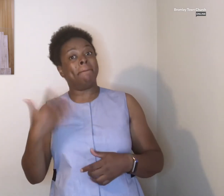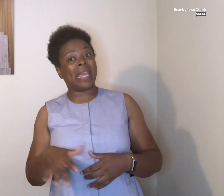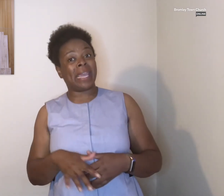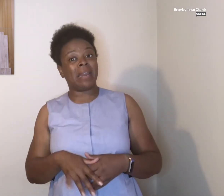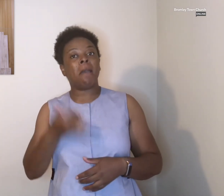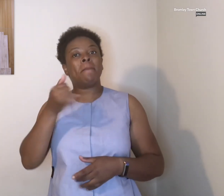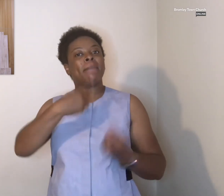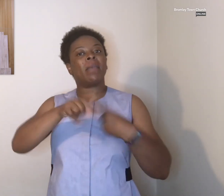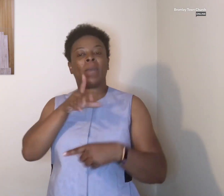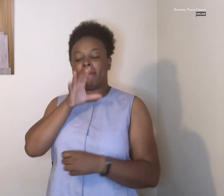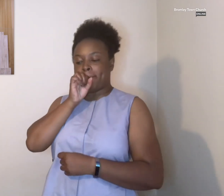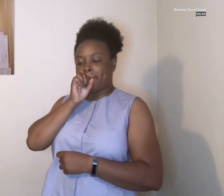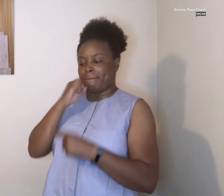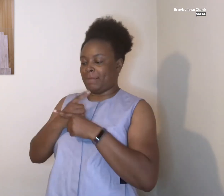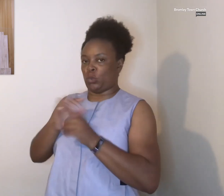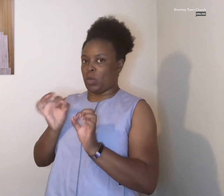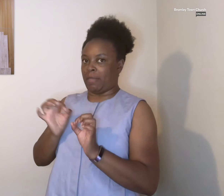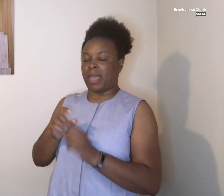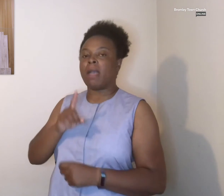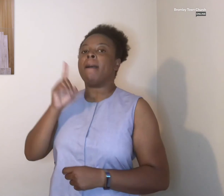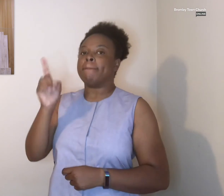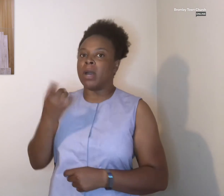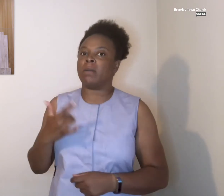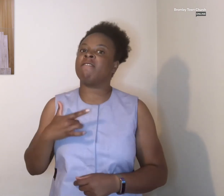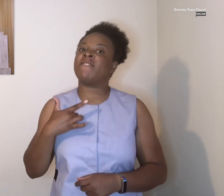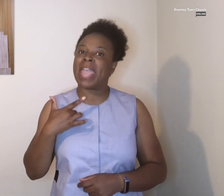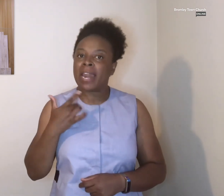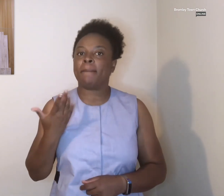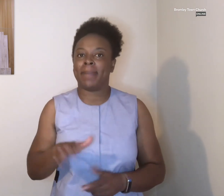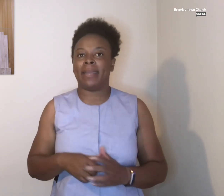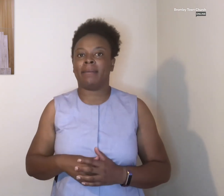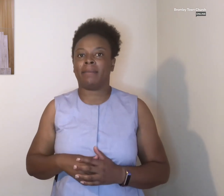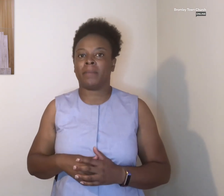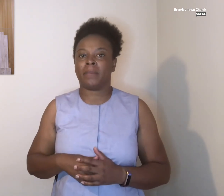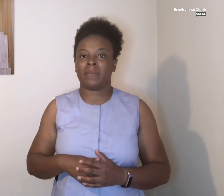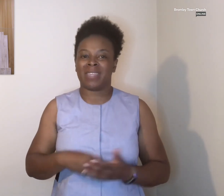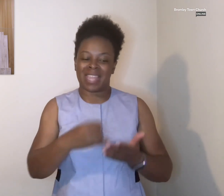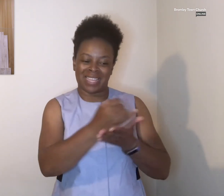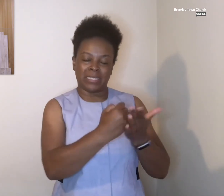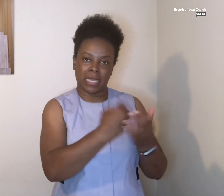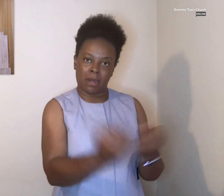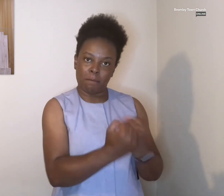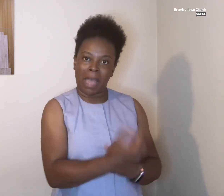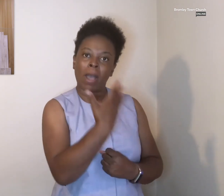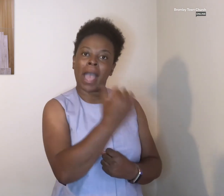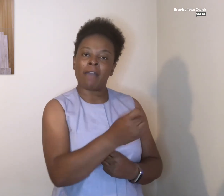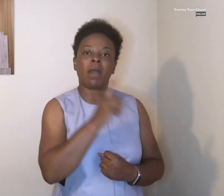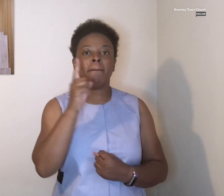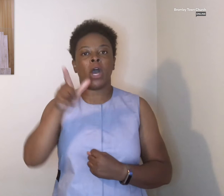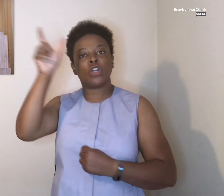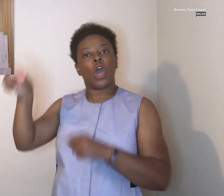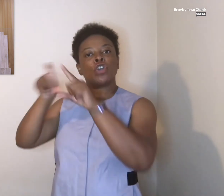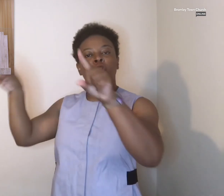our lives. But we know that there is a power in sin, but there is a greater power in the cross. And